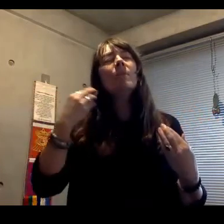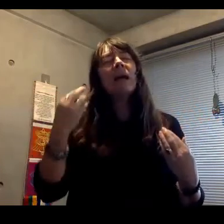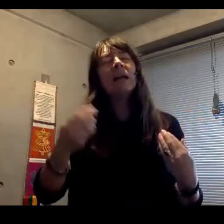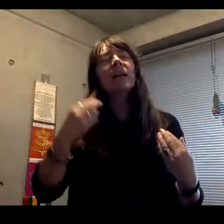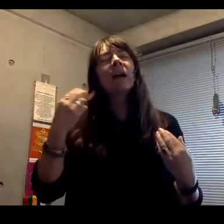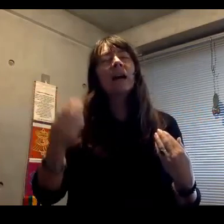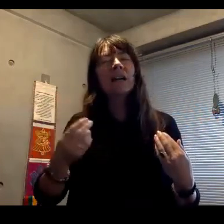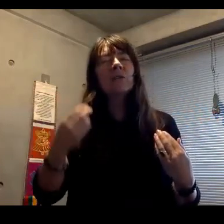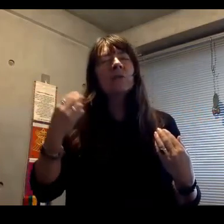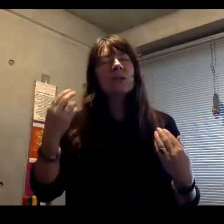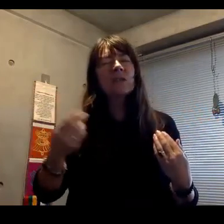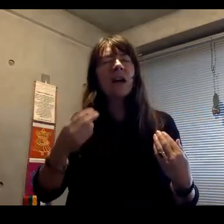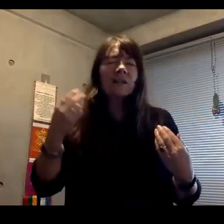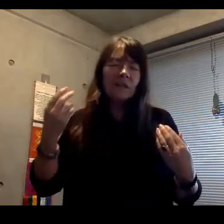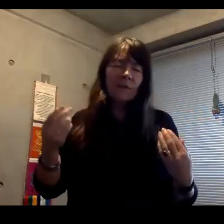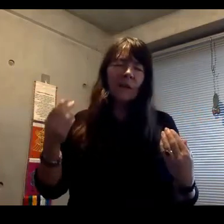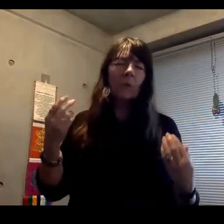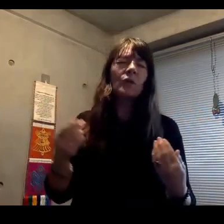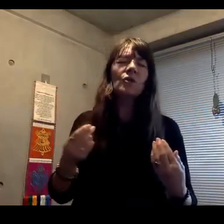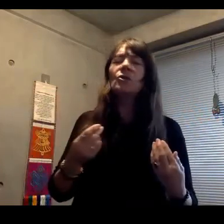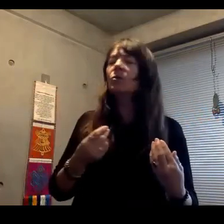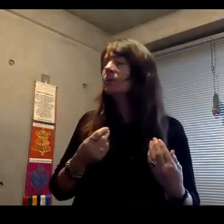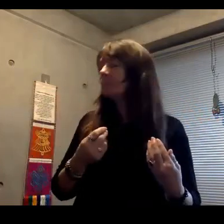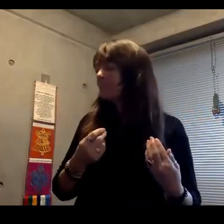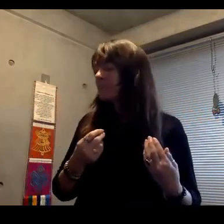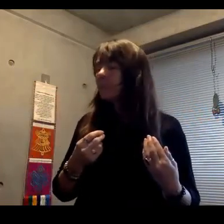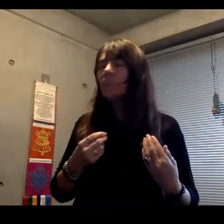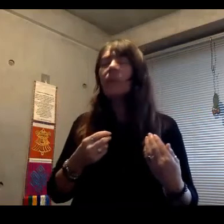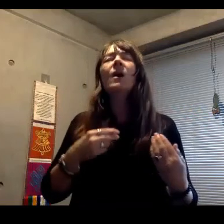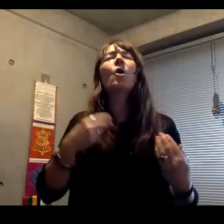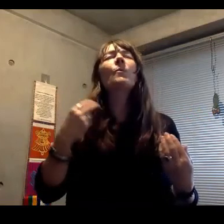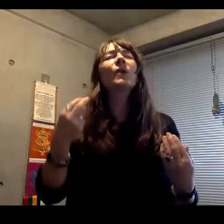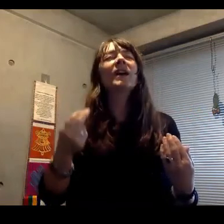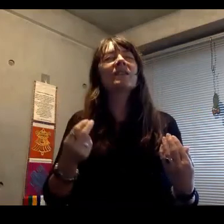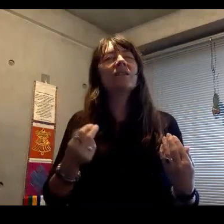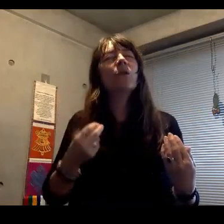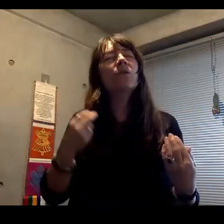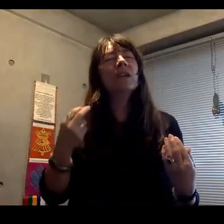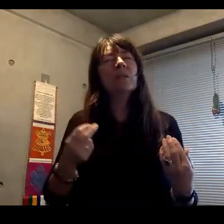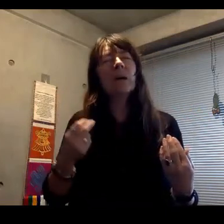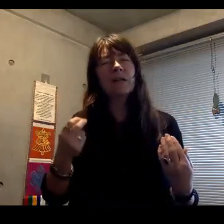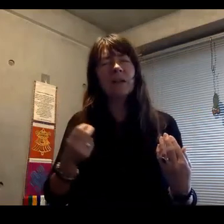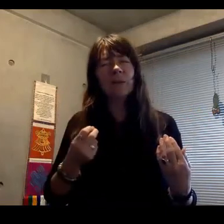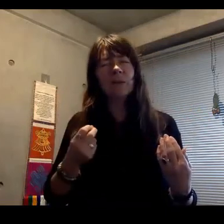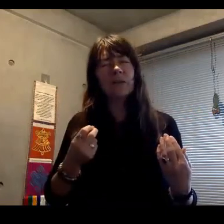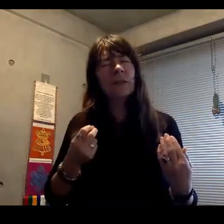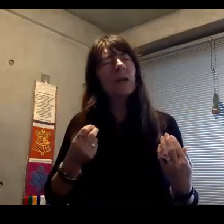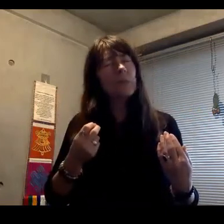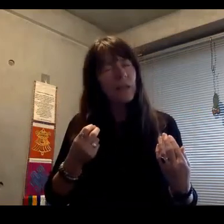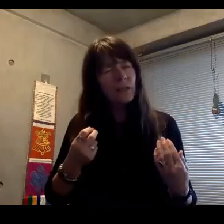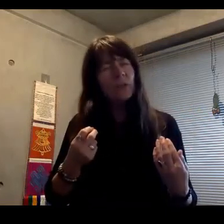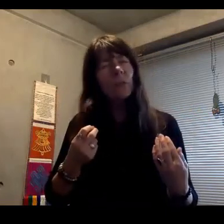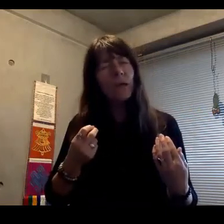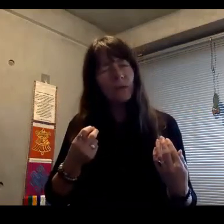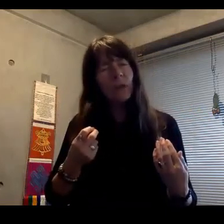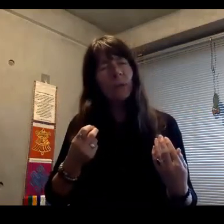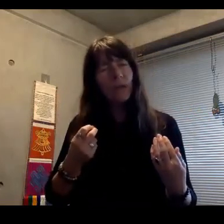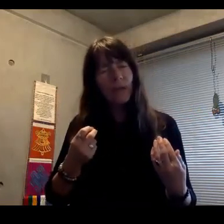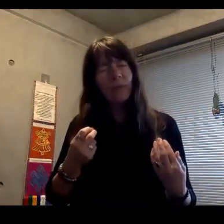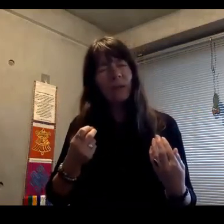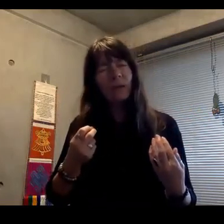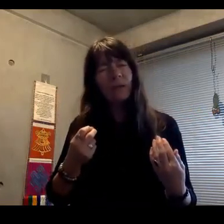is mankind who decides if they wish to oppress or victimize others. But that's the way